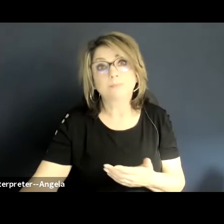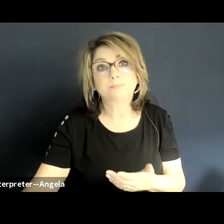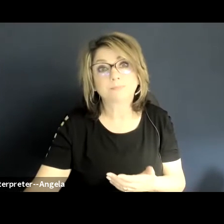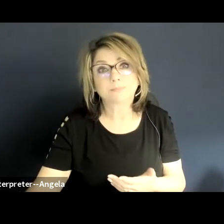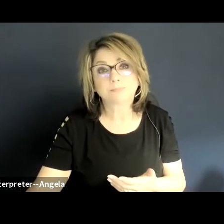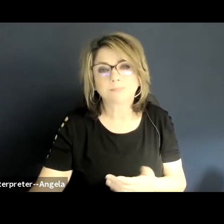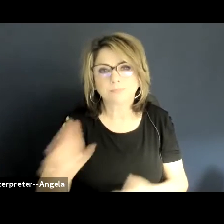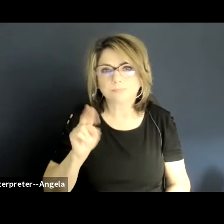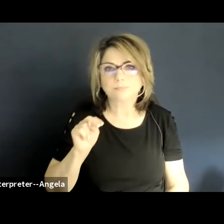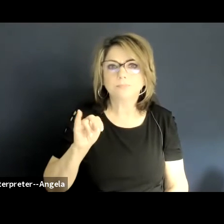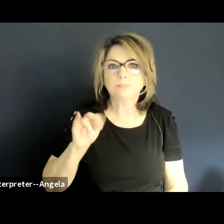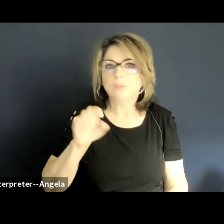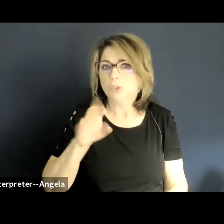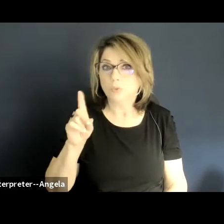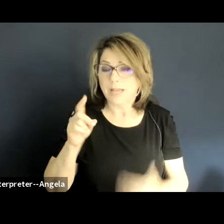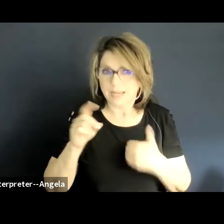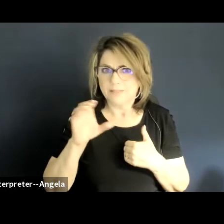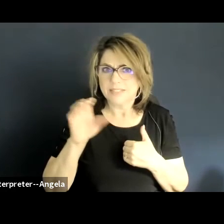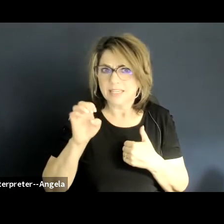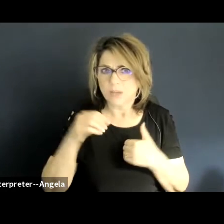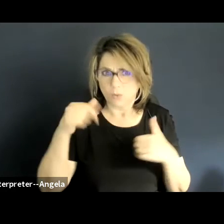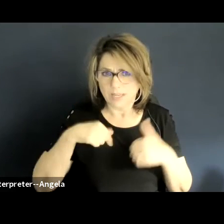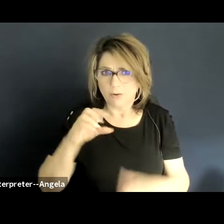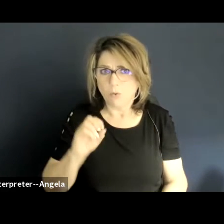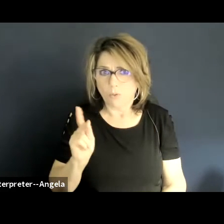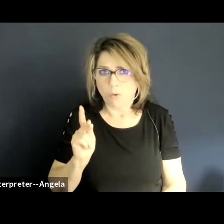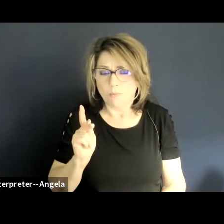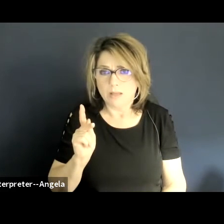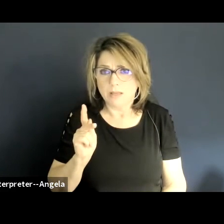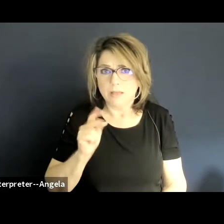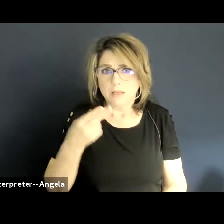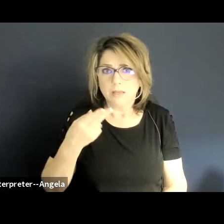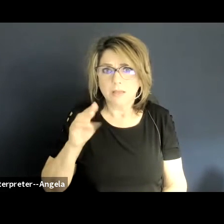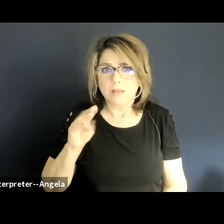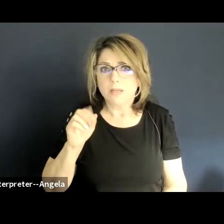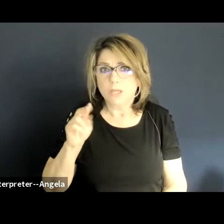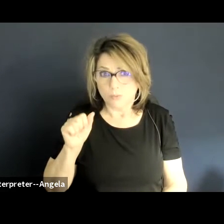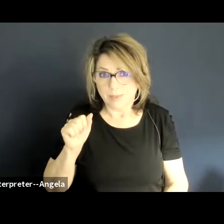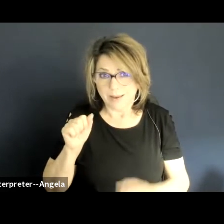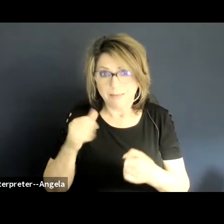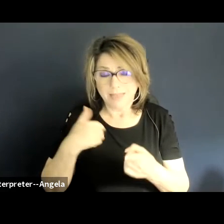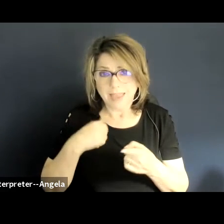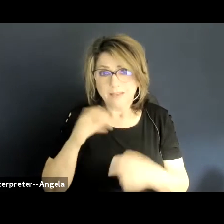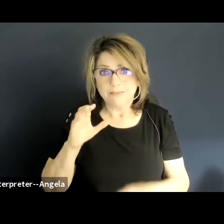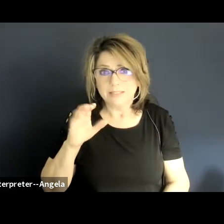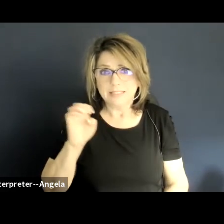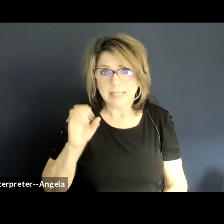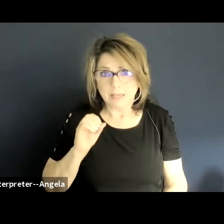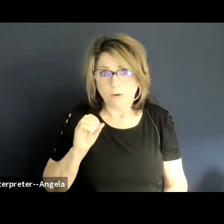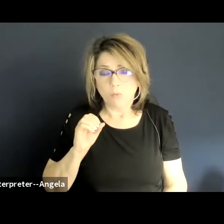United has a CEO here in Oklahoma, and Humana has a CEO.